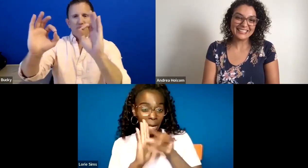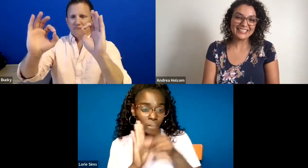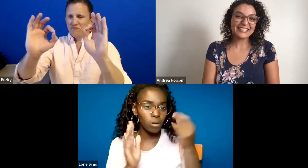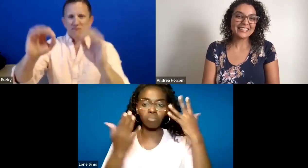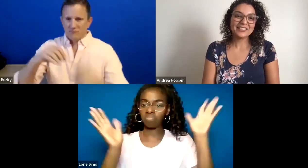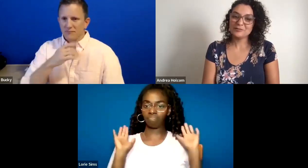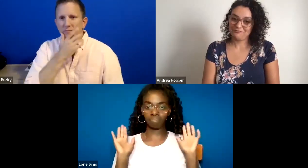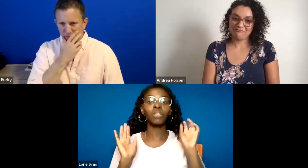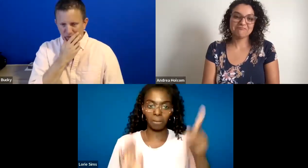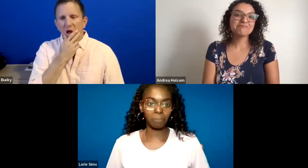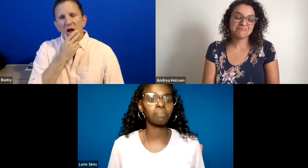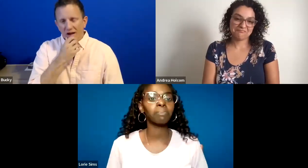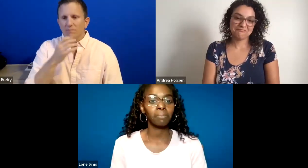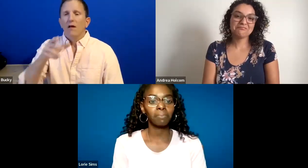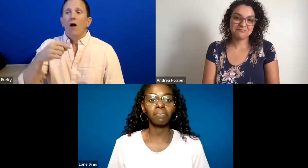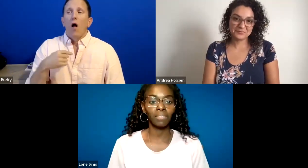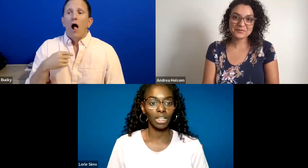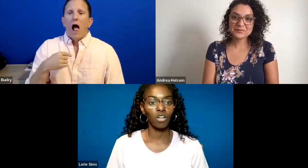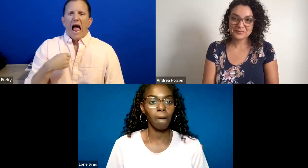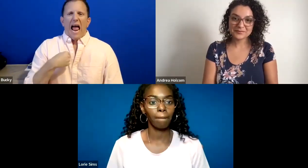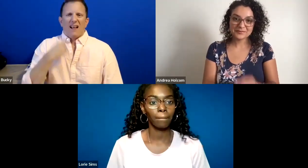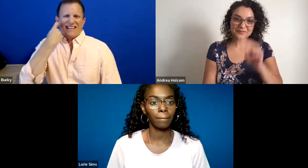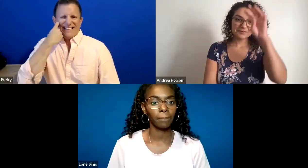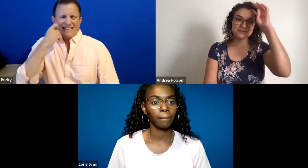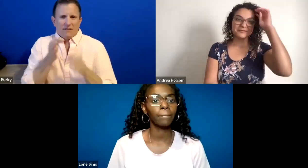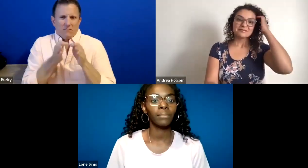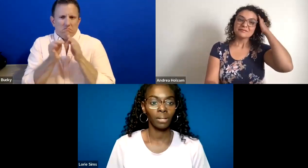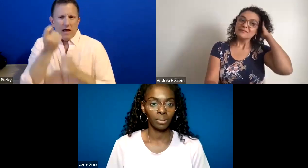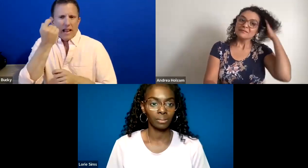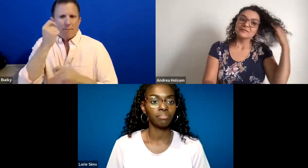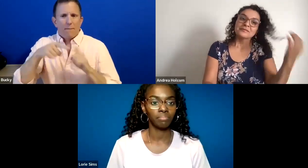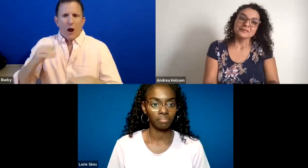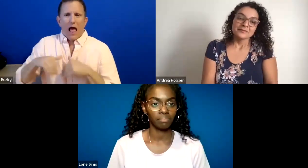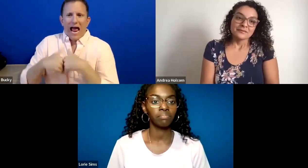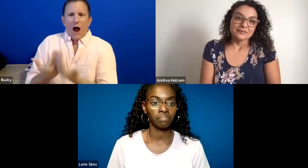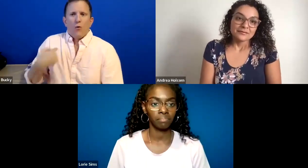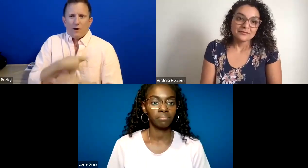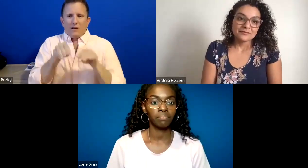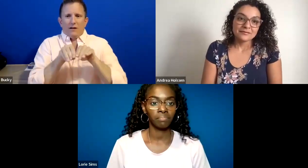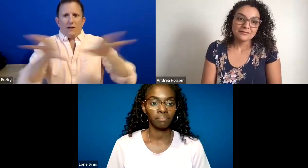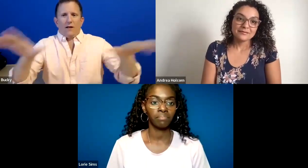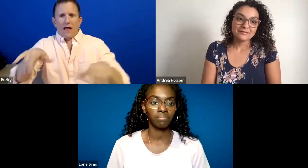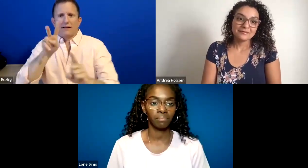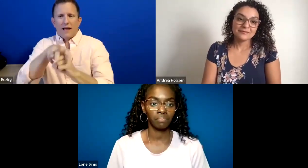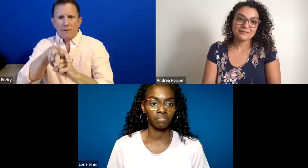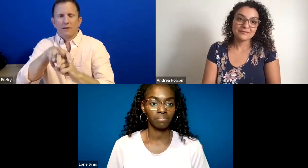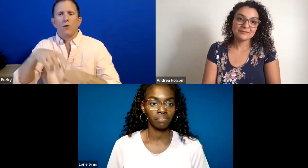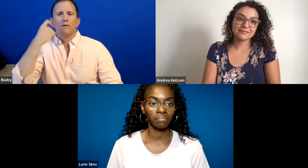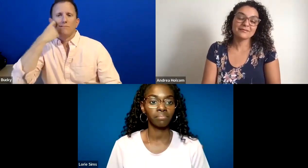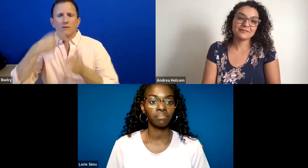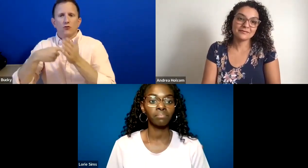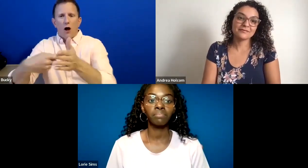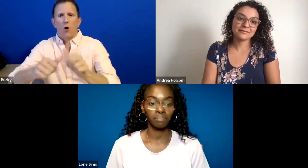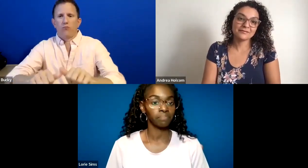So do you want to expand more on who I am, or is that good enough? No, I think that's great. So I just offered a